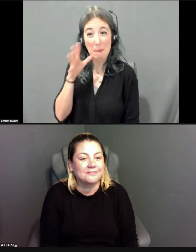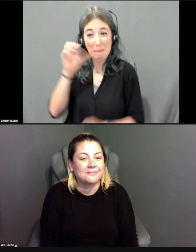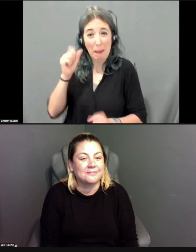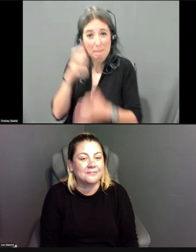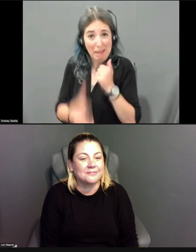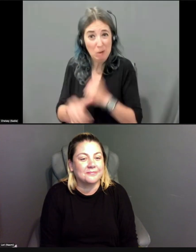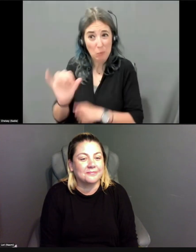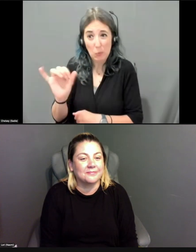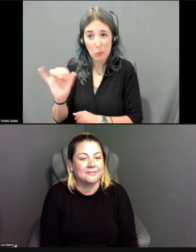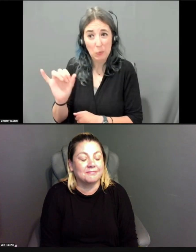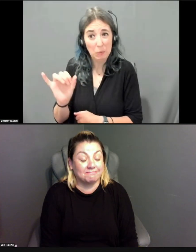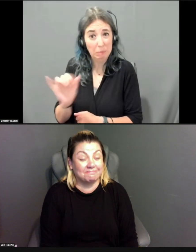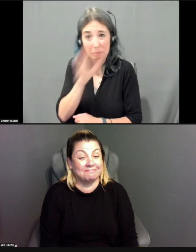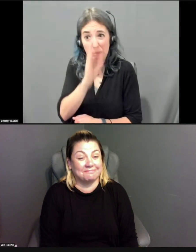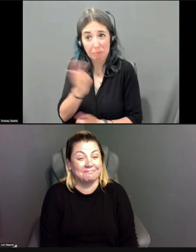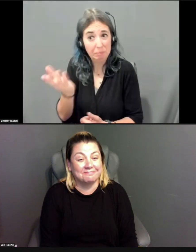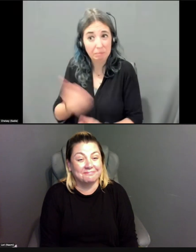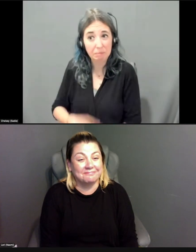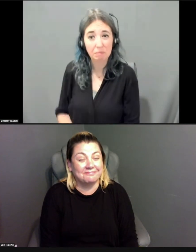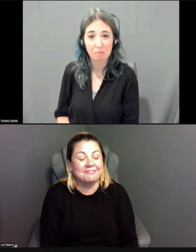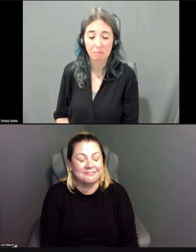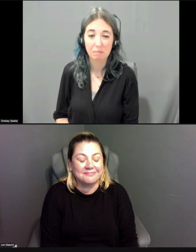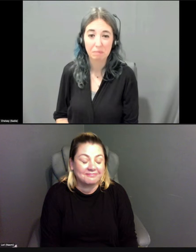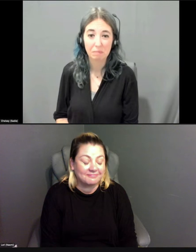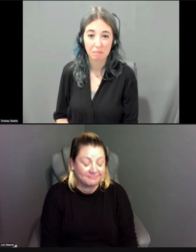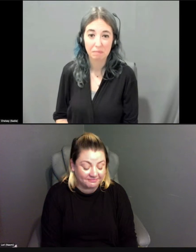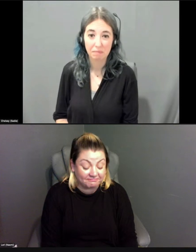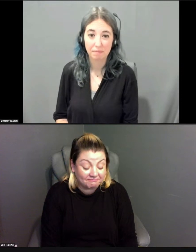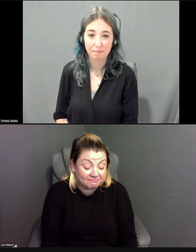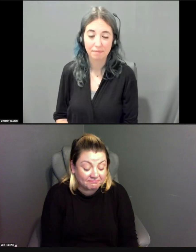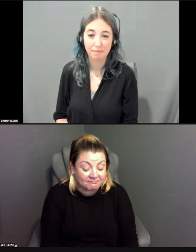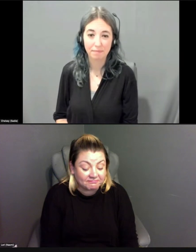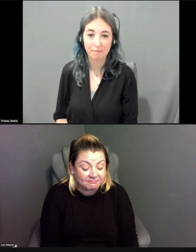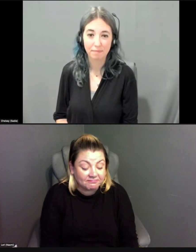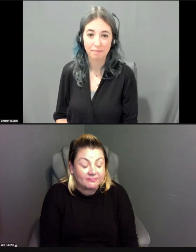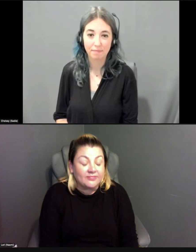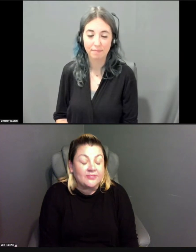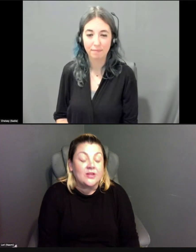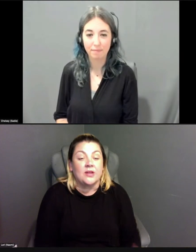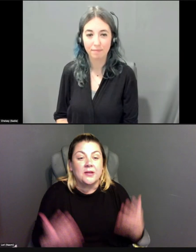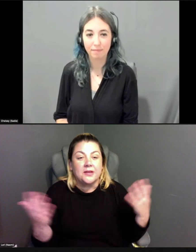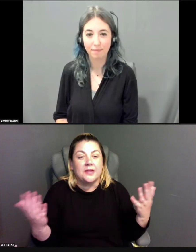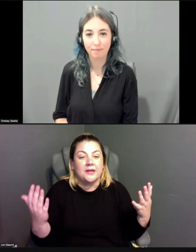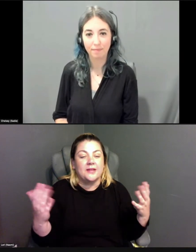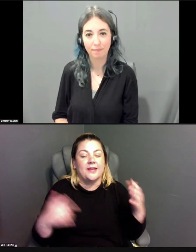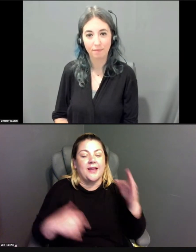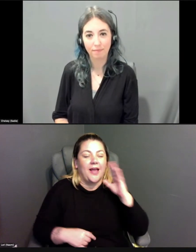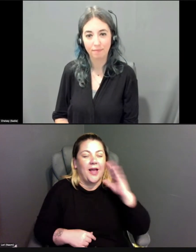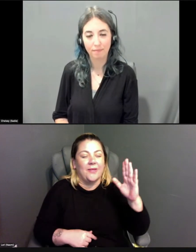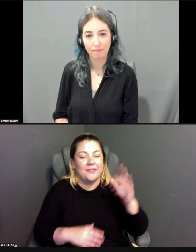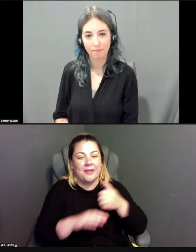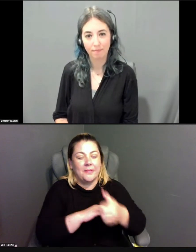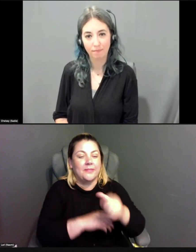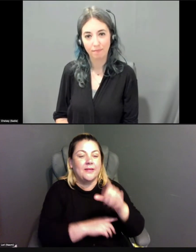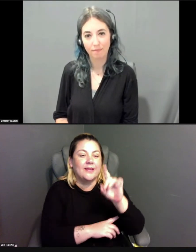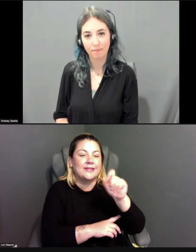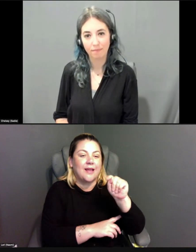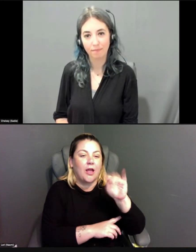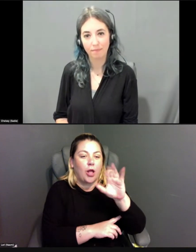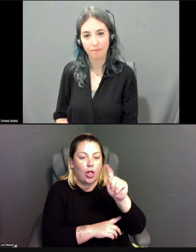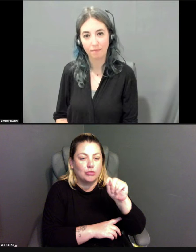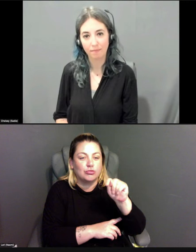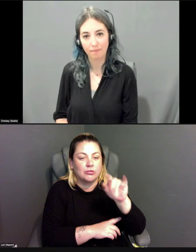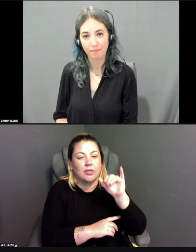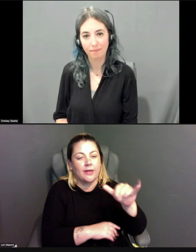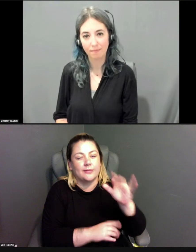too. I think really the answer is that, like, diet culture is brutal. And actually, even, like,